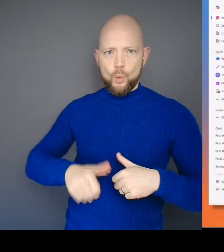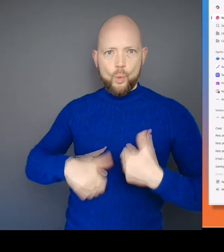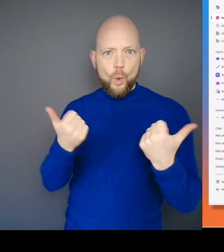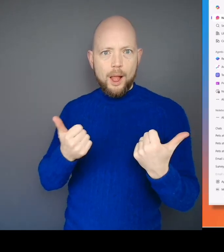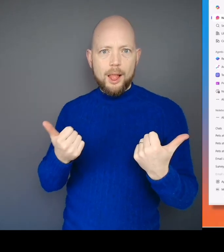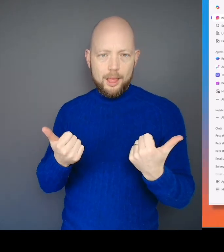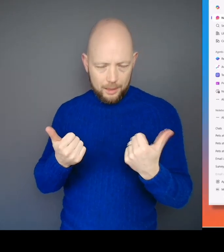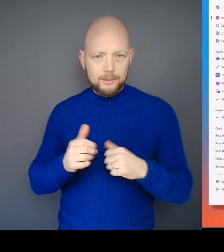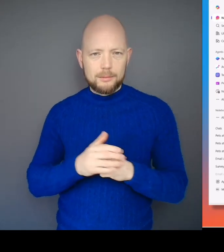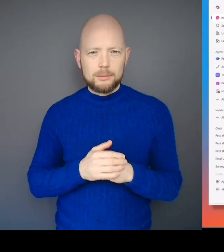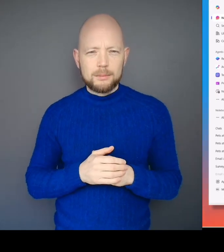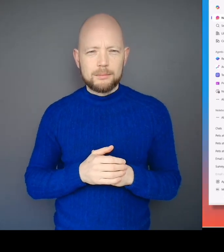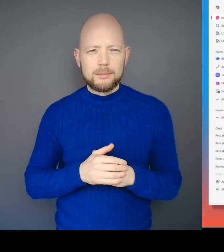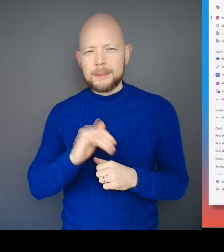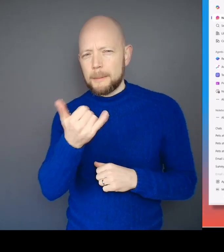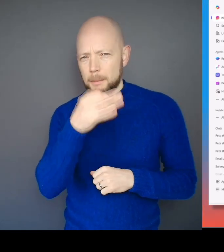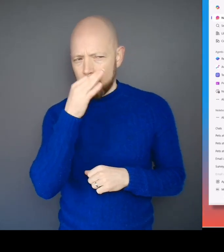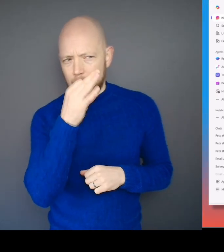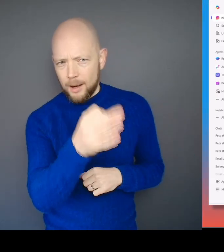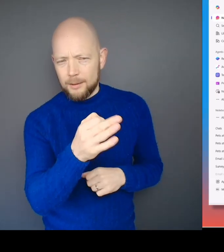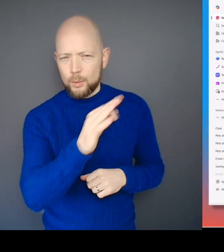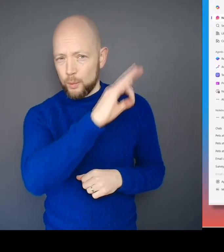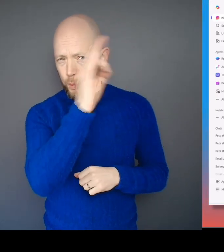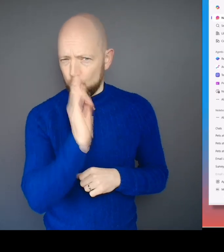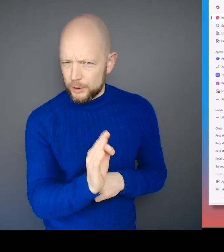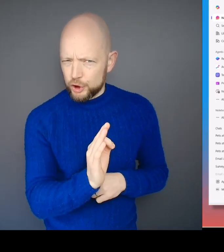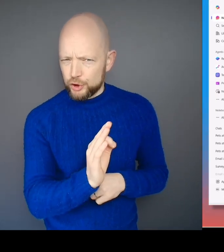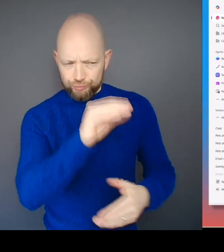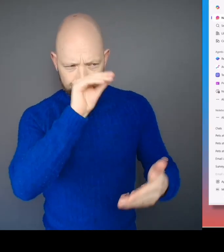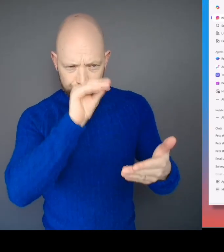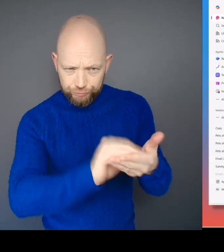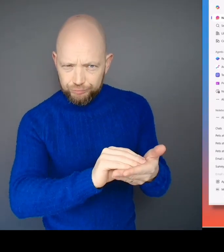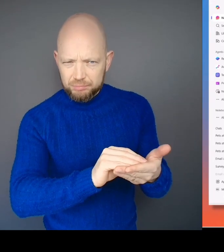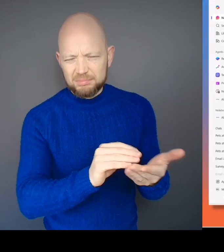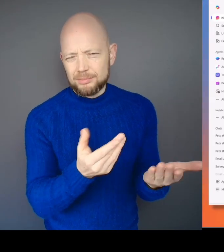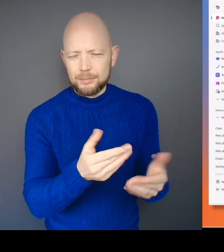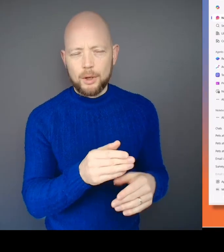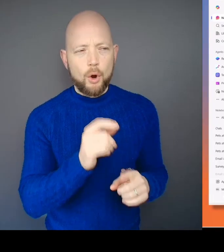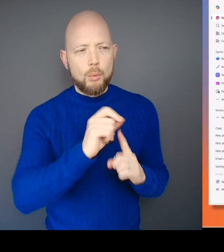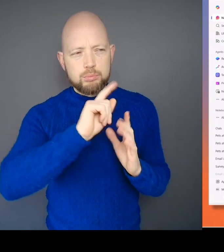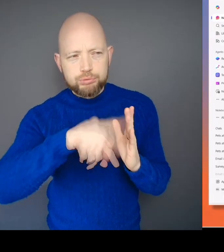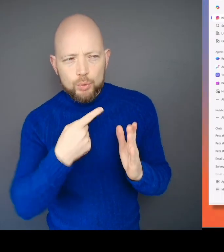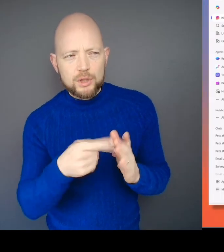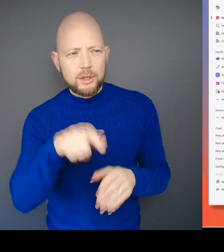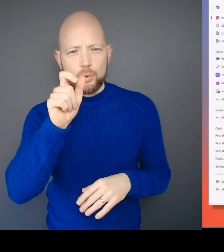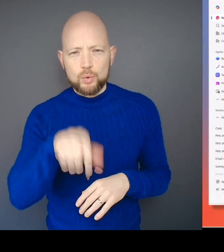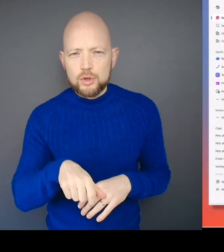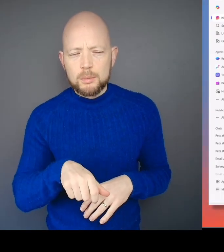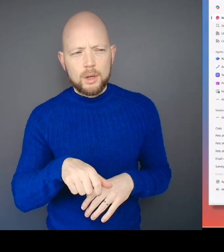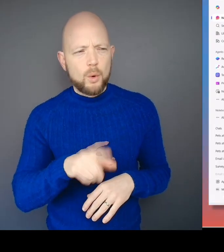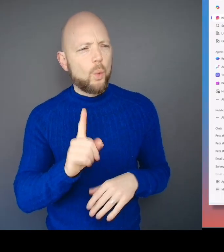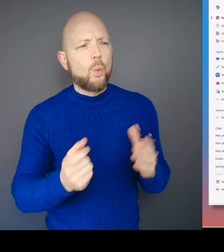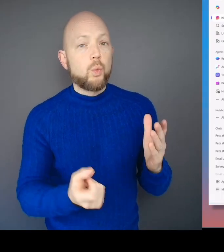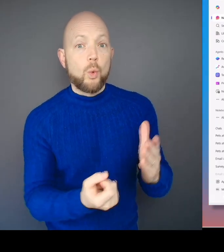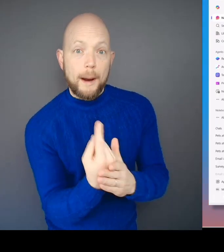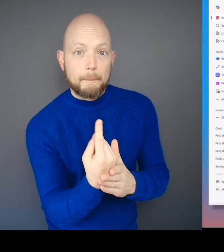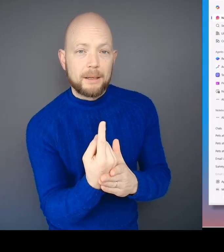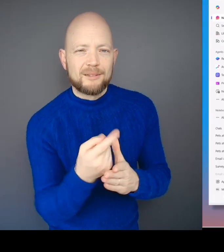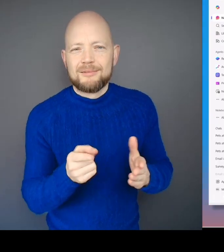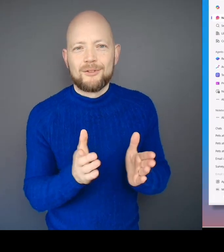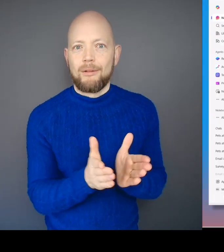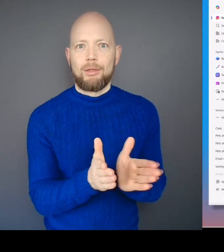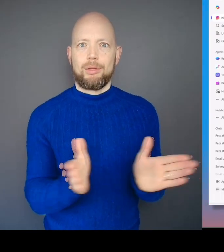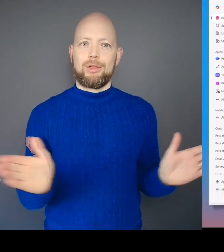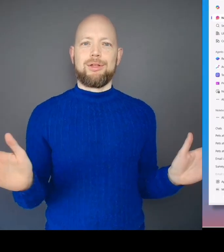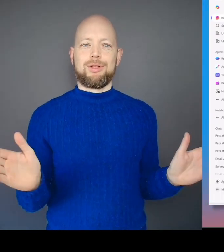to things. And so sometimes if I go in and say, tell me what we've done with this project or tell me what's happening with this customer, that's